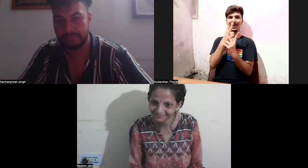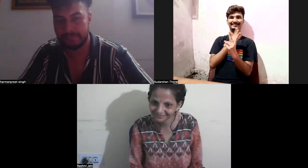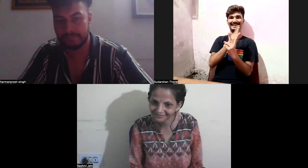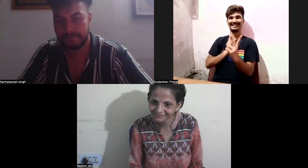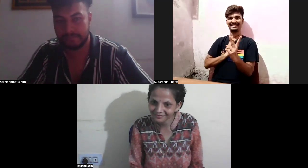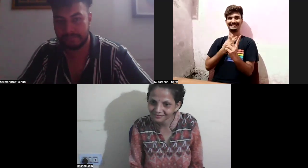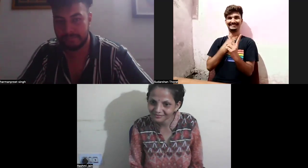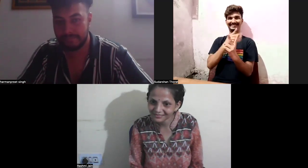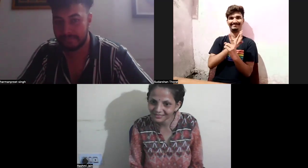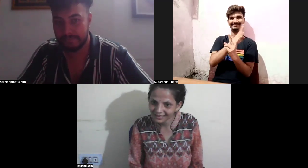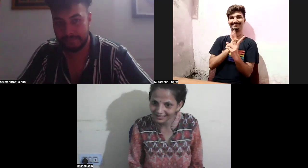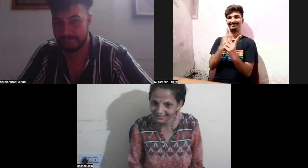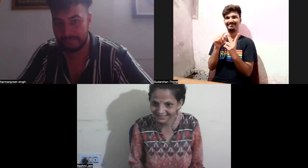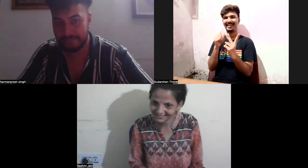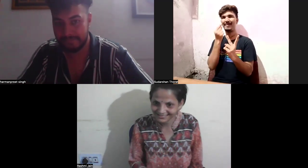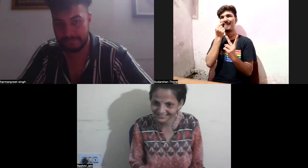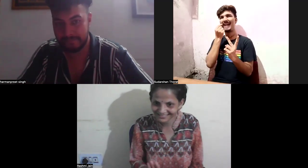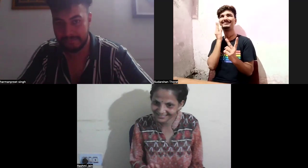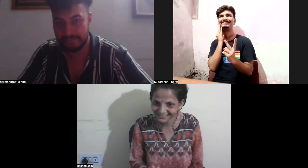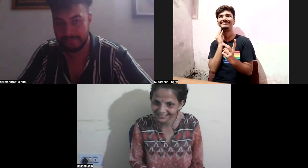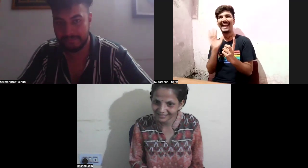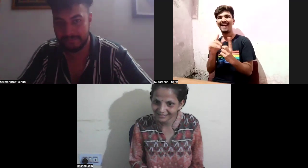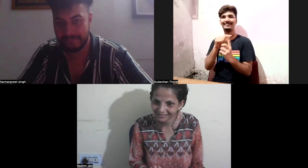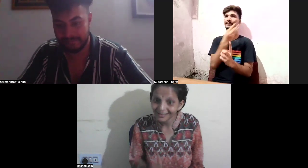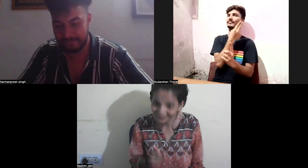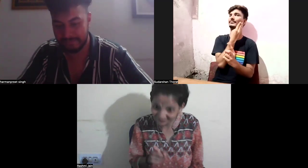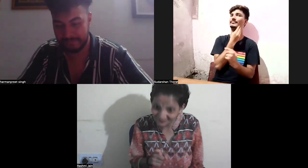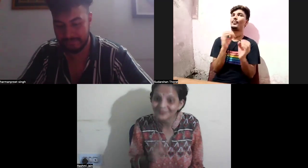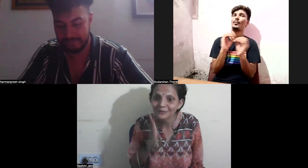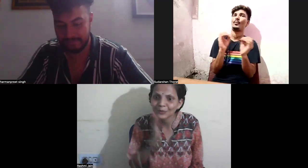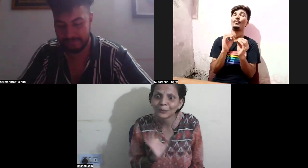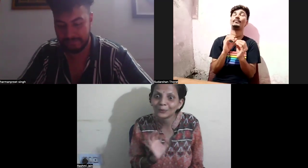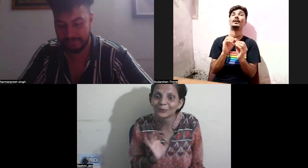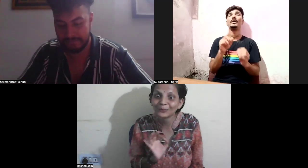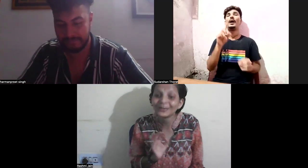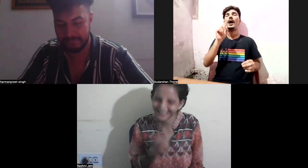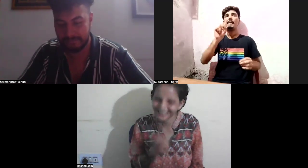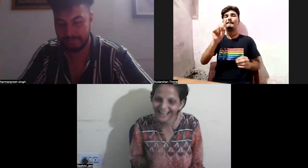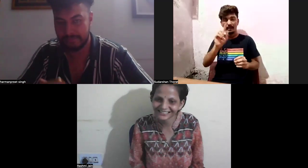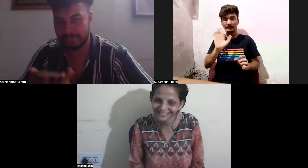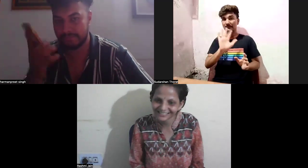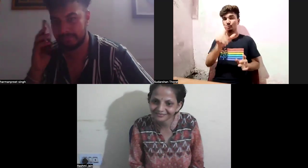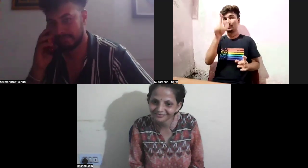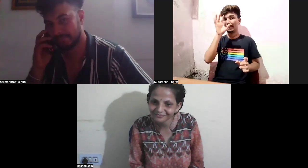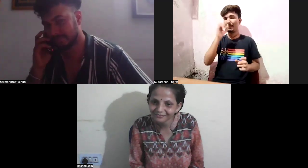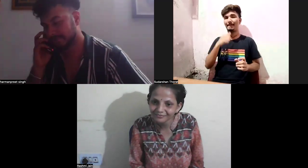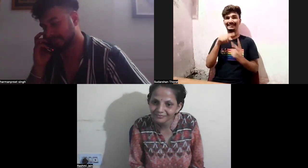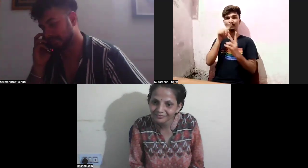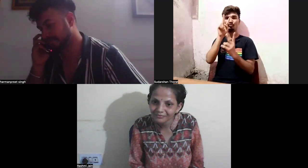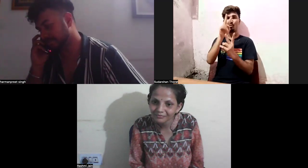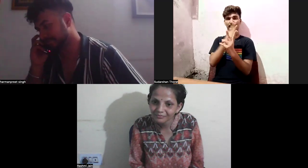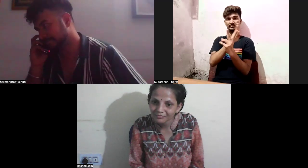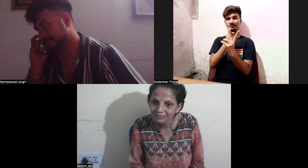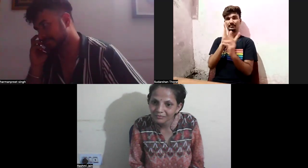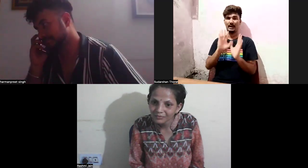So, okay, I understood your question. There are two people who are transgender, but there are some people who are having a facial hair and